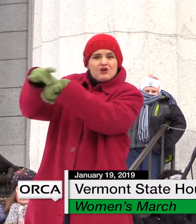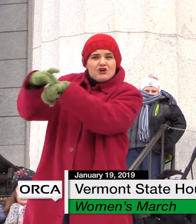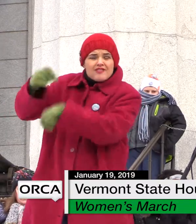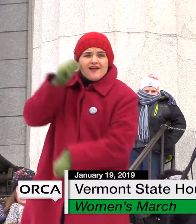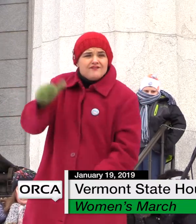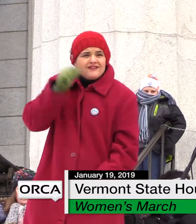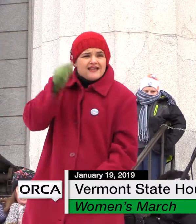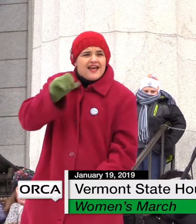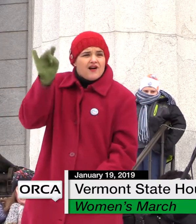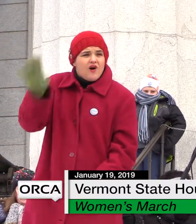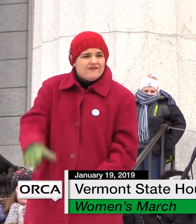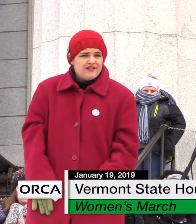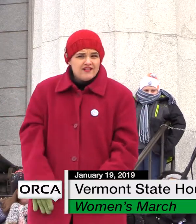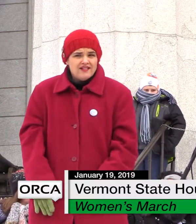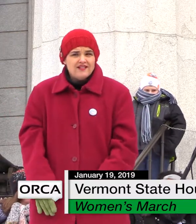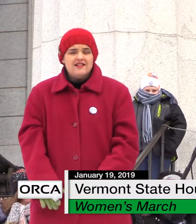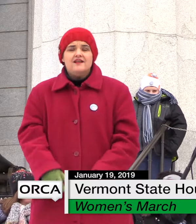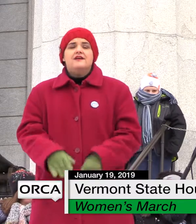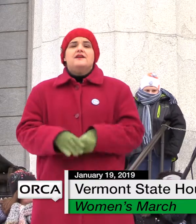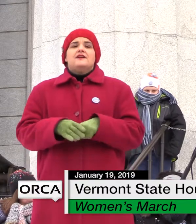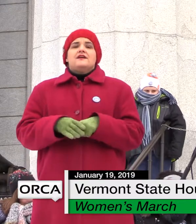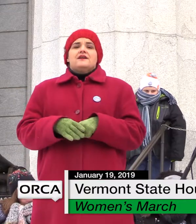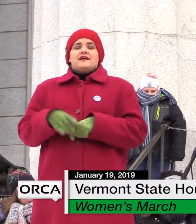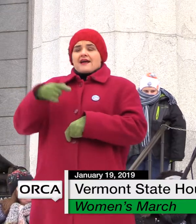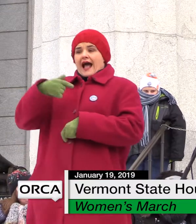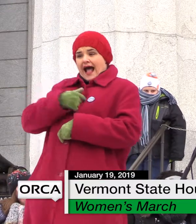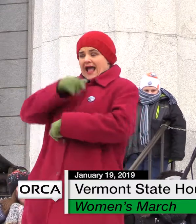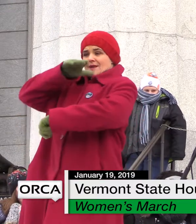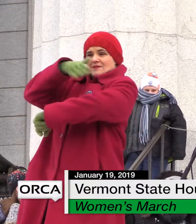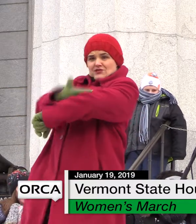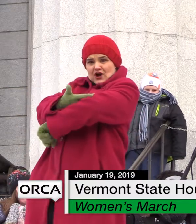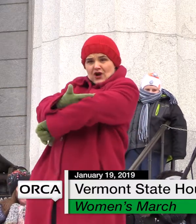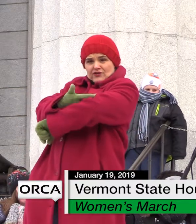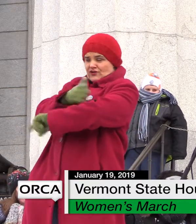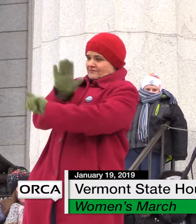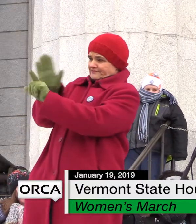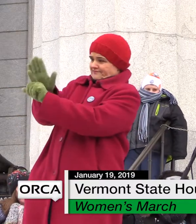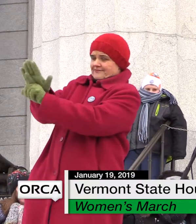As Rhonda so eloquently pointed out, I am her daughter and I feel it too.